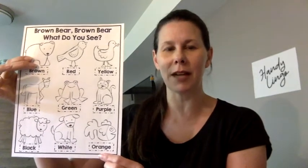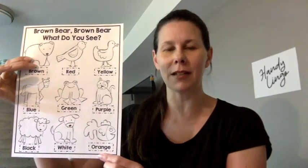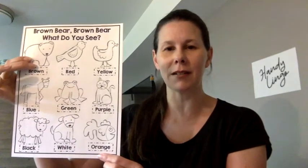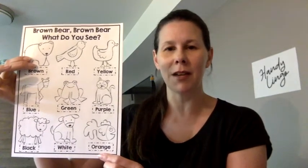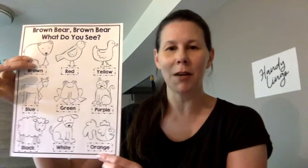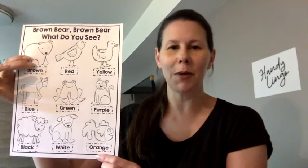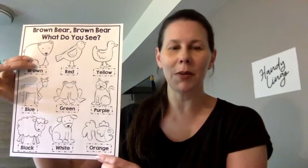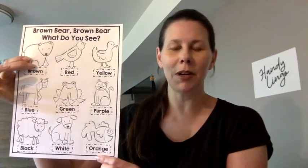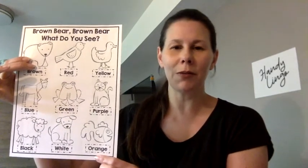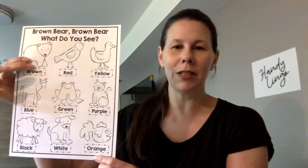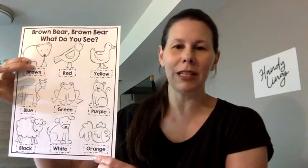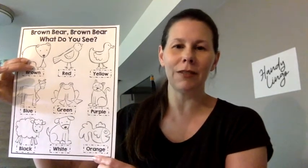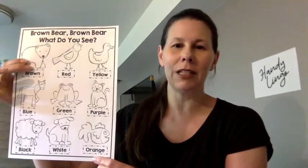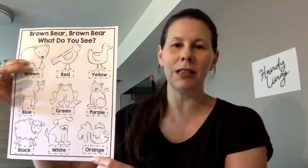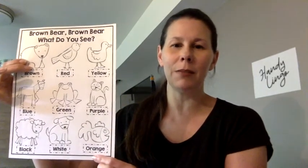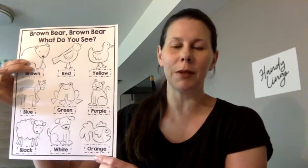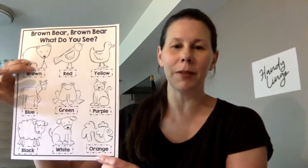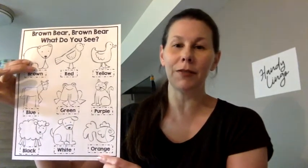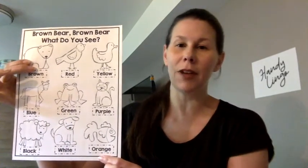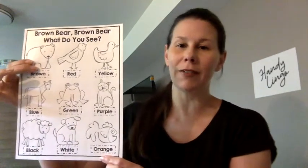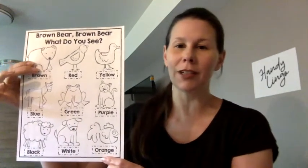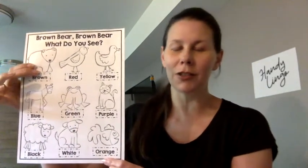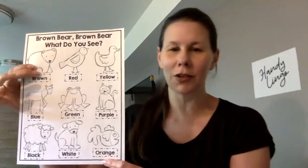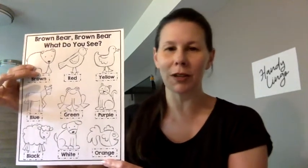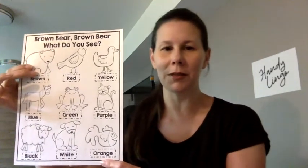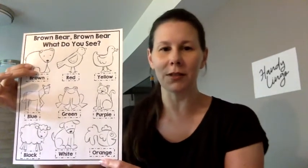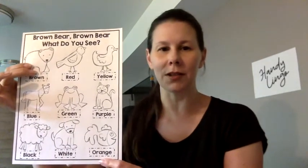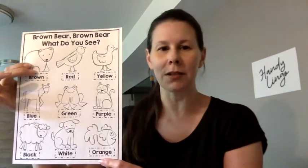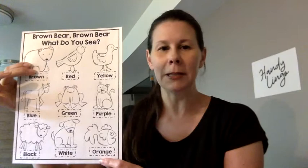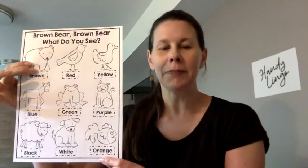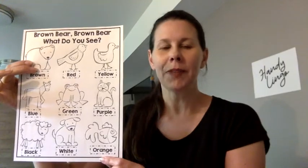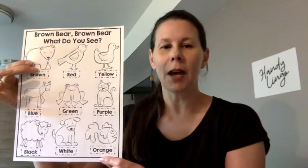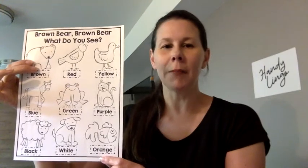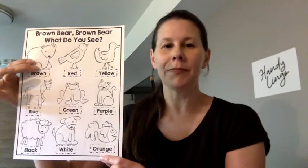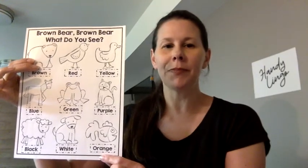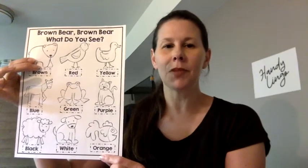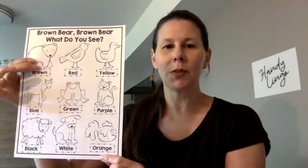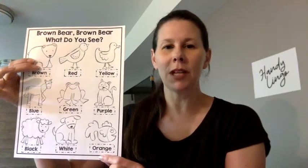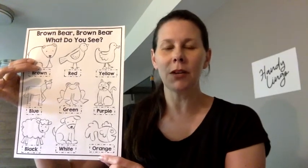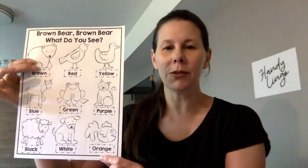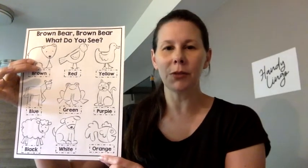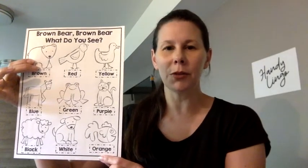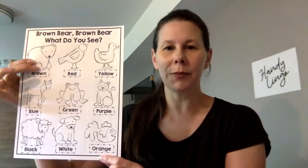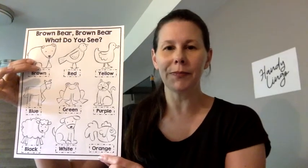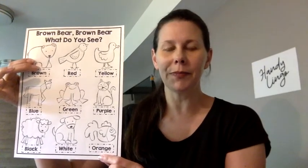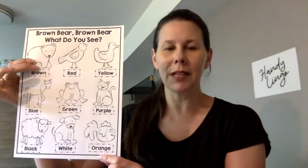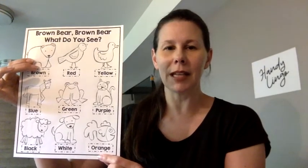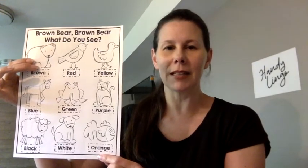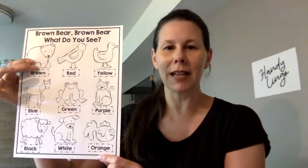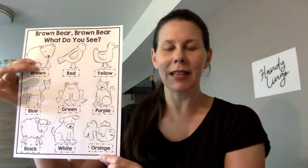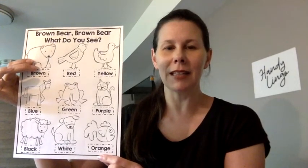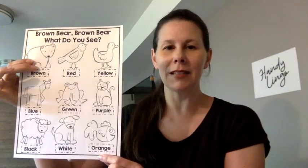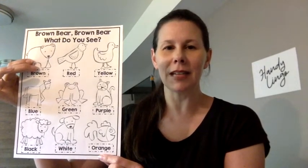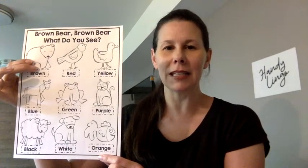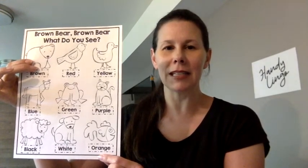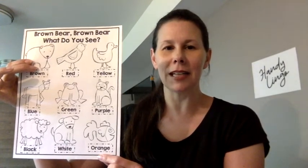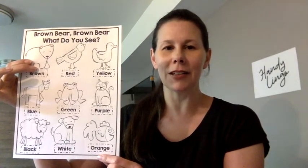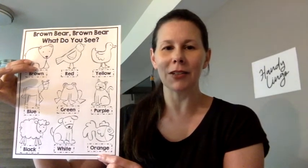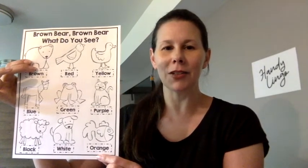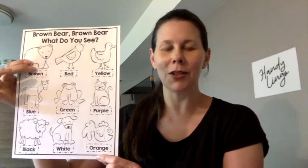practice. But we don't really even need the book, but if you have it, it's a great resource. So we can go through and sign these signs together so that you can get